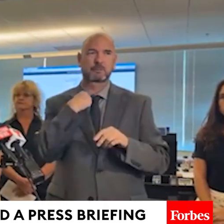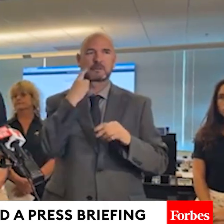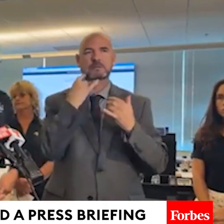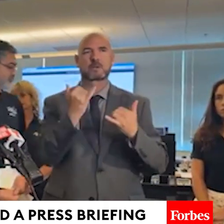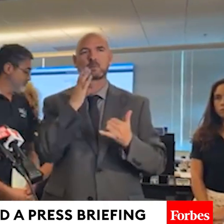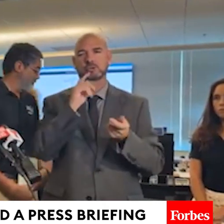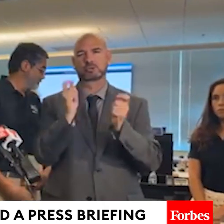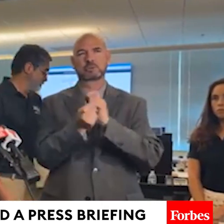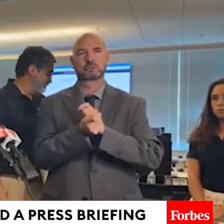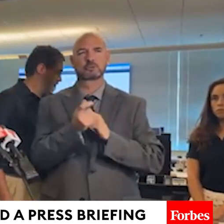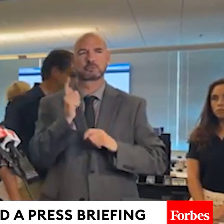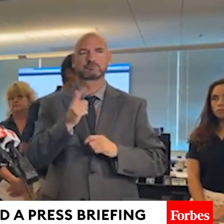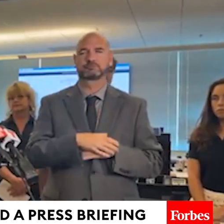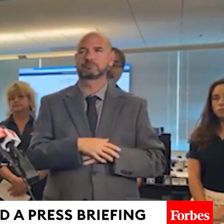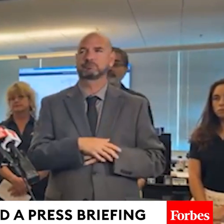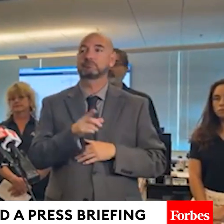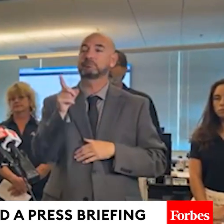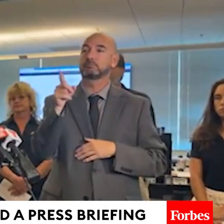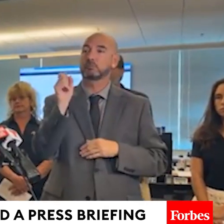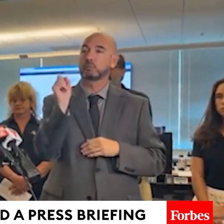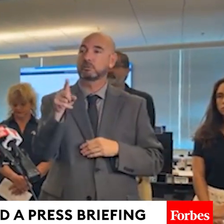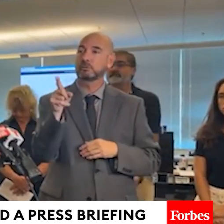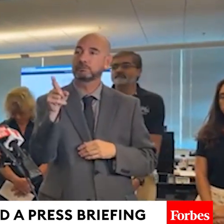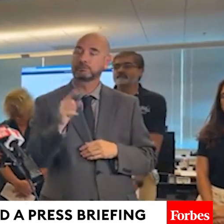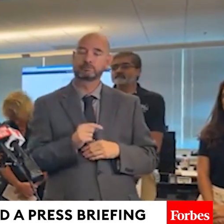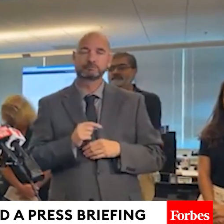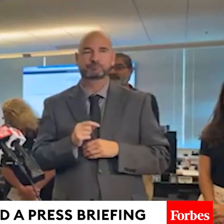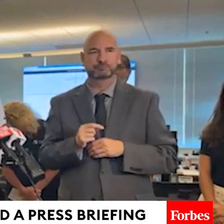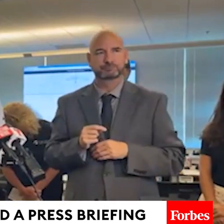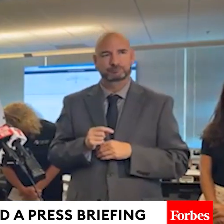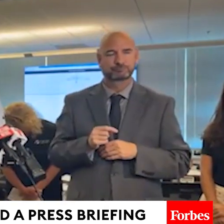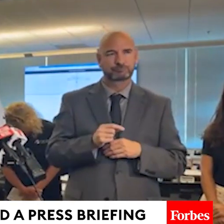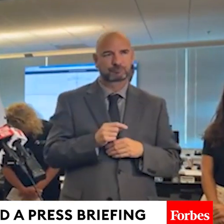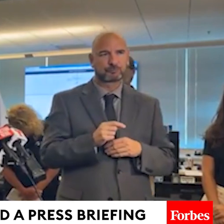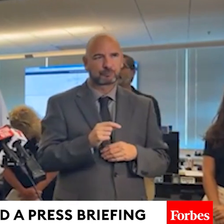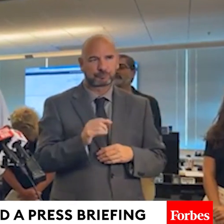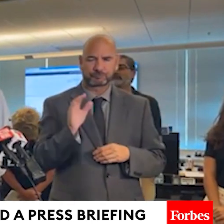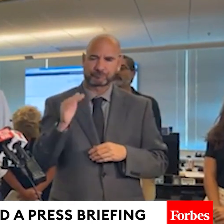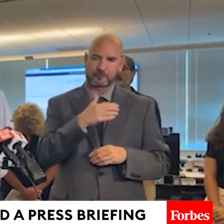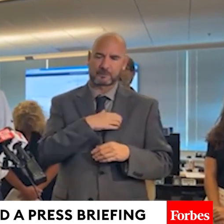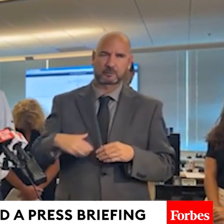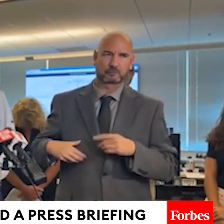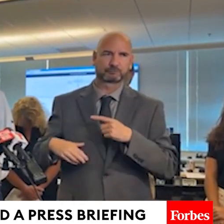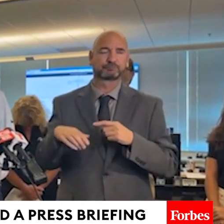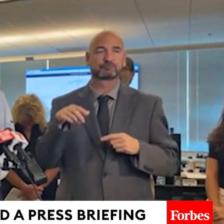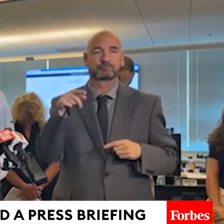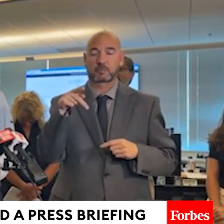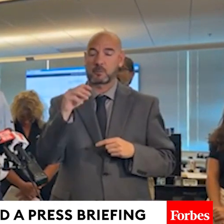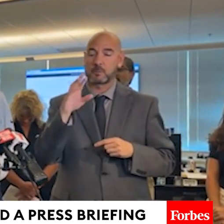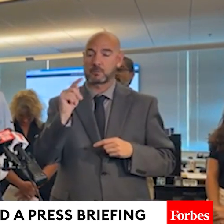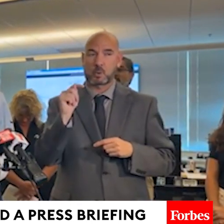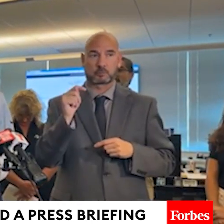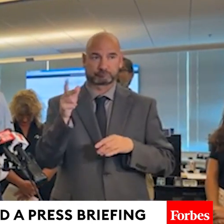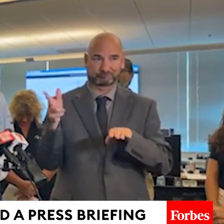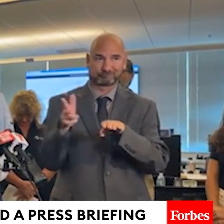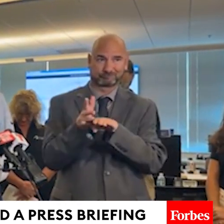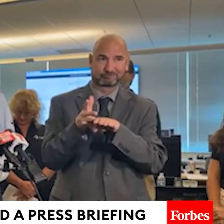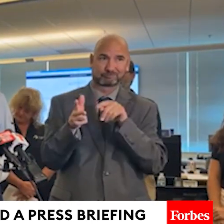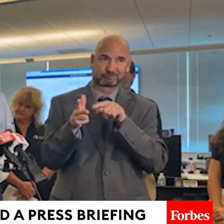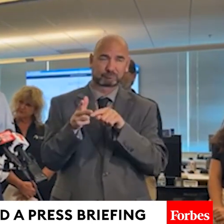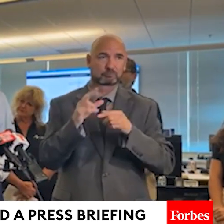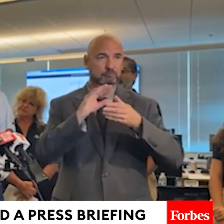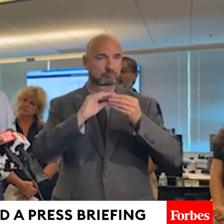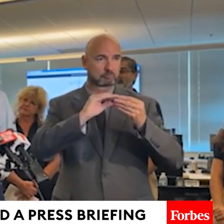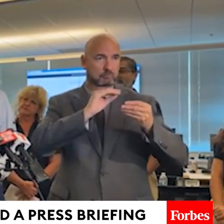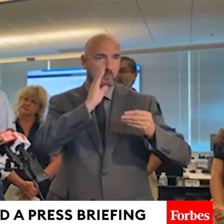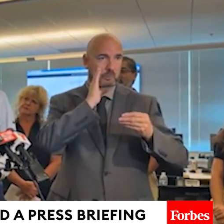Mayor, the port, when it comes to the gas, the port says that it's a power issue there, whereas you're saying it's a